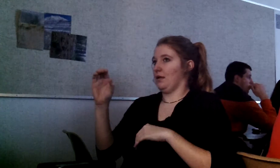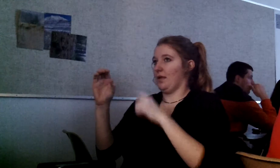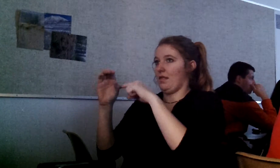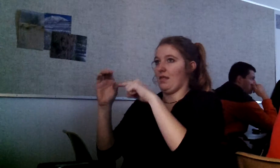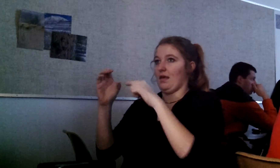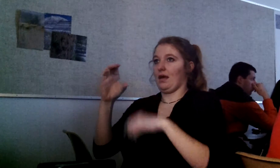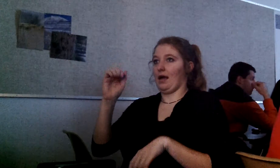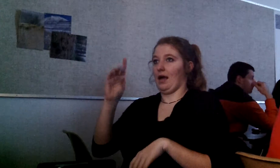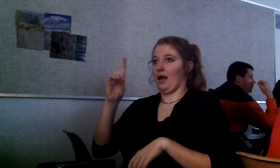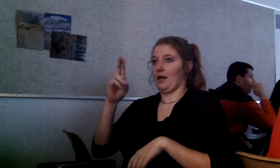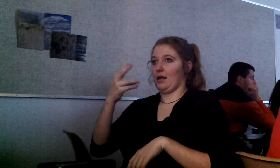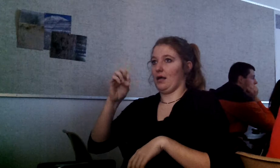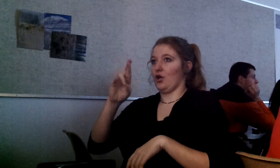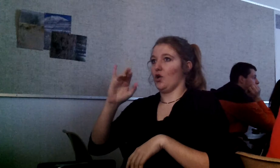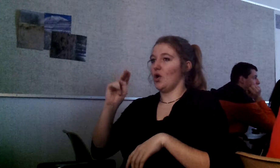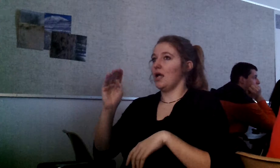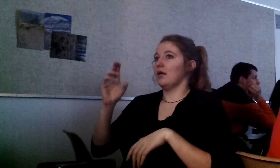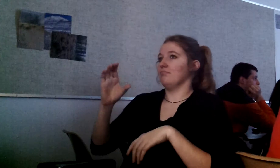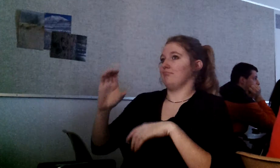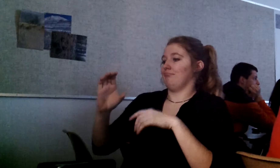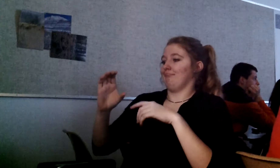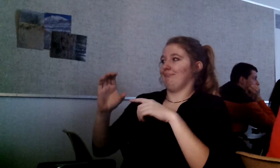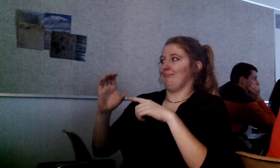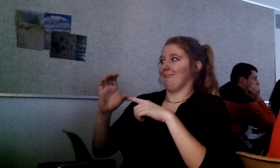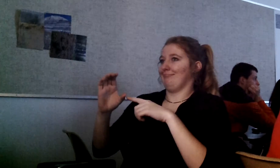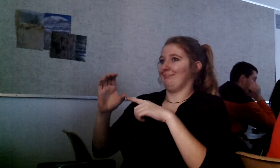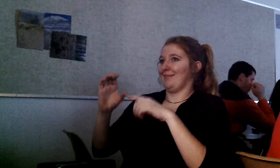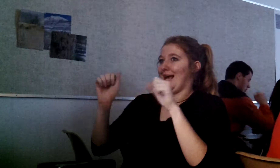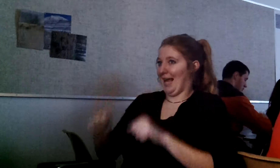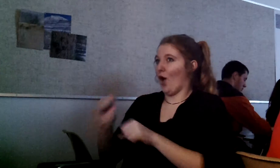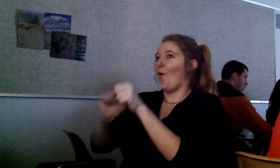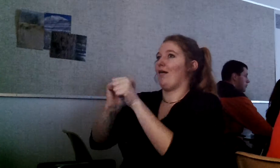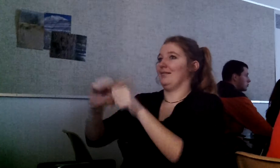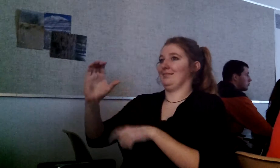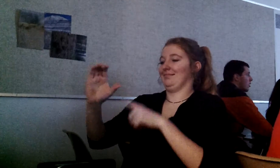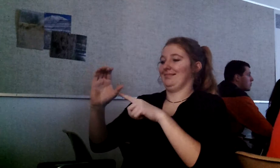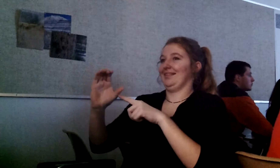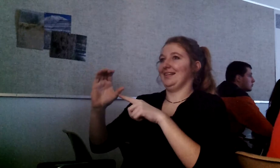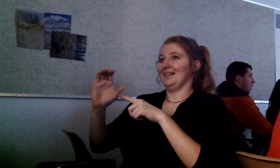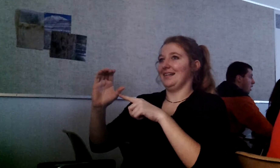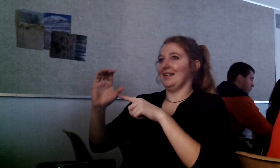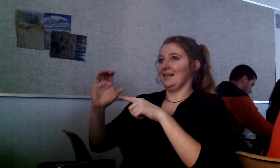ability to link adjacent cells presenting cadherins of compatible type, includes 5 characteristic